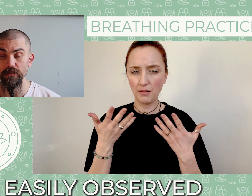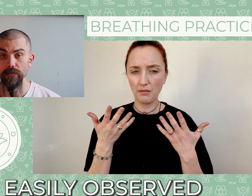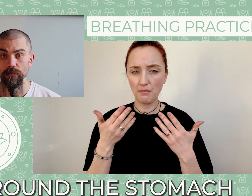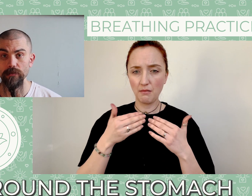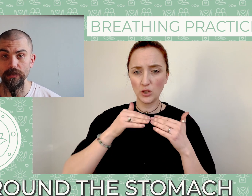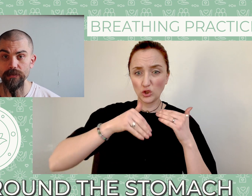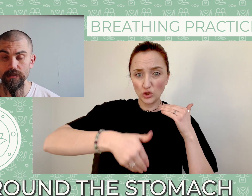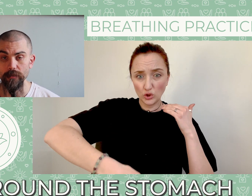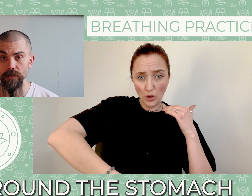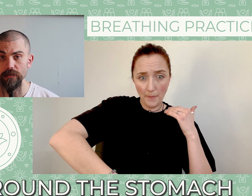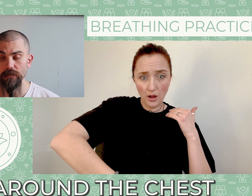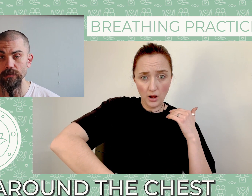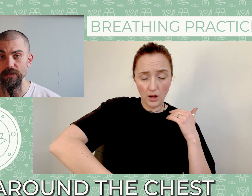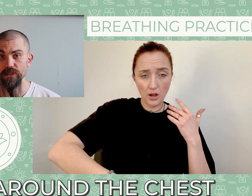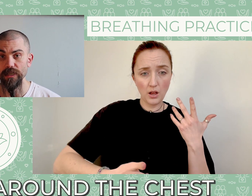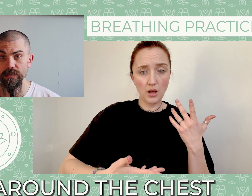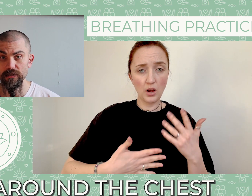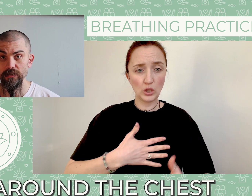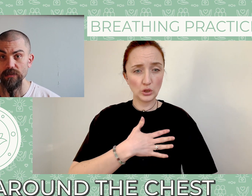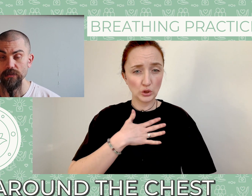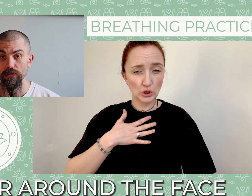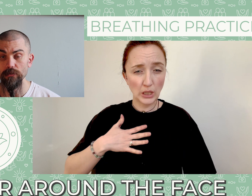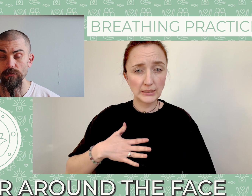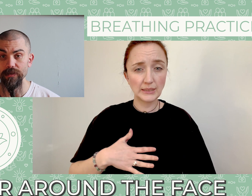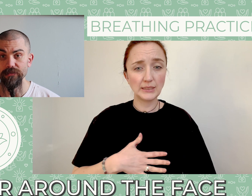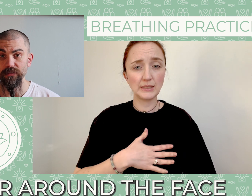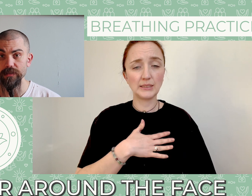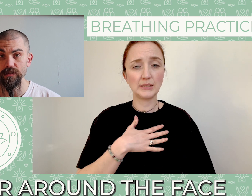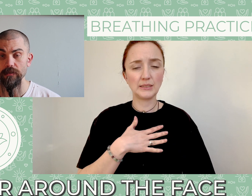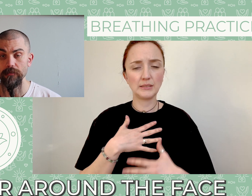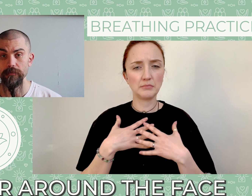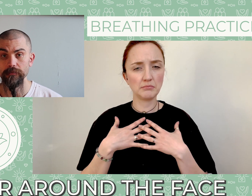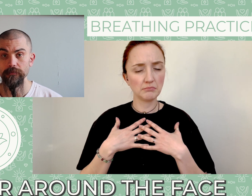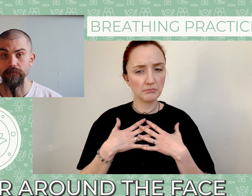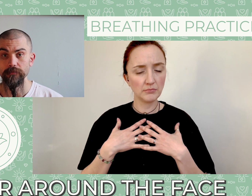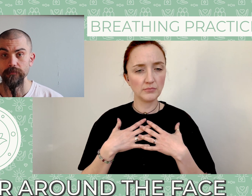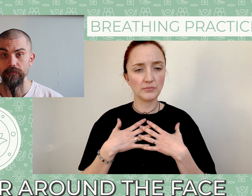observed. Around the stomach, around the chest, or around the face.